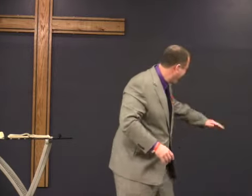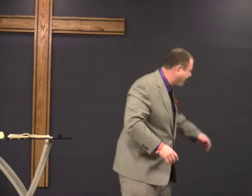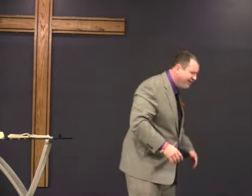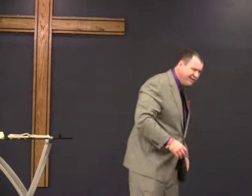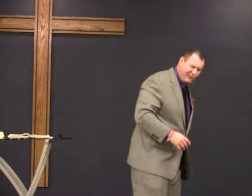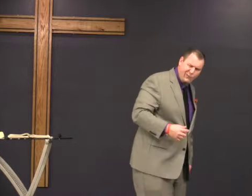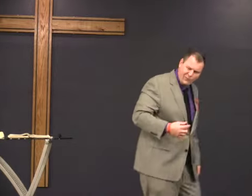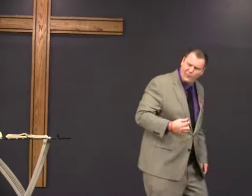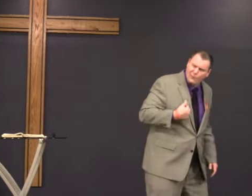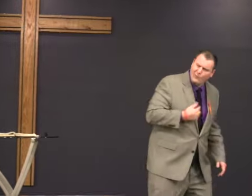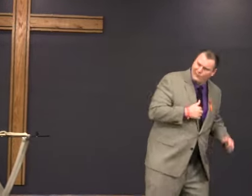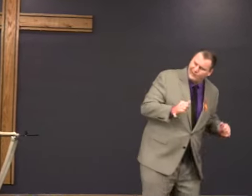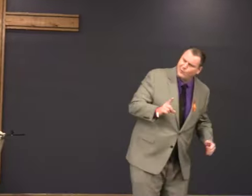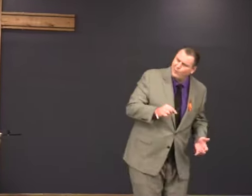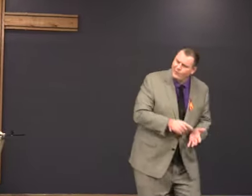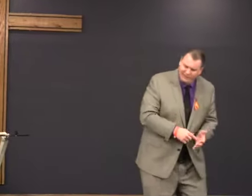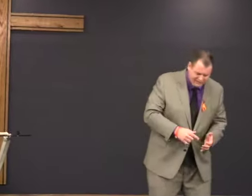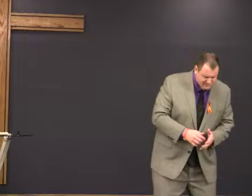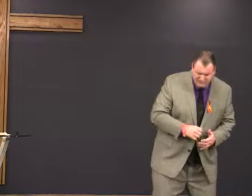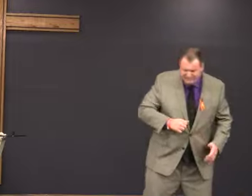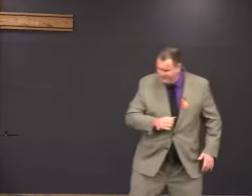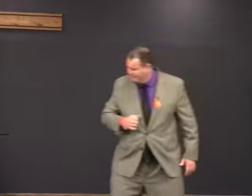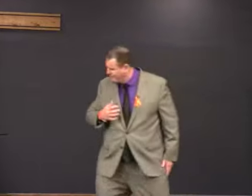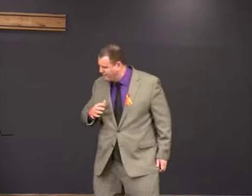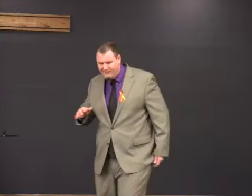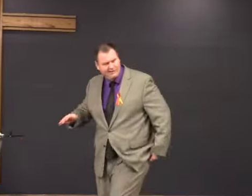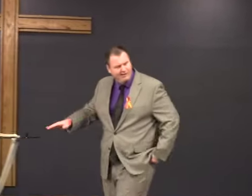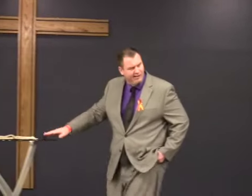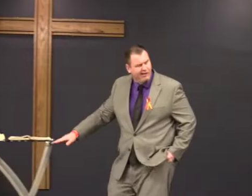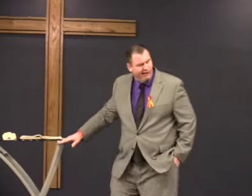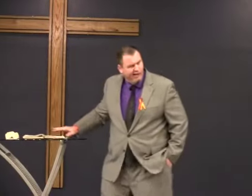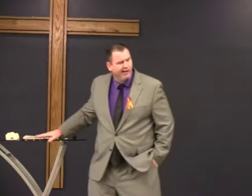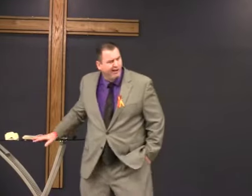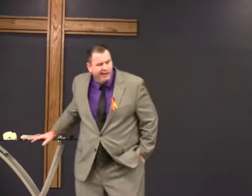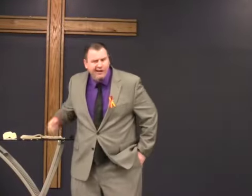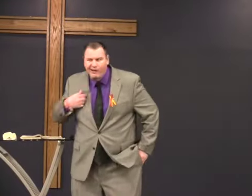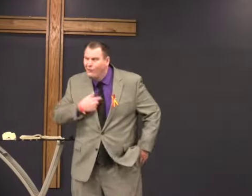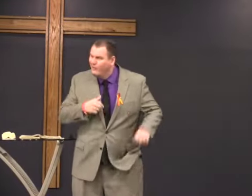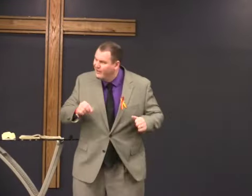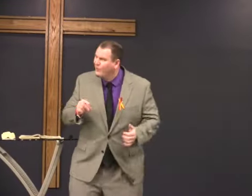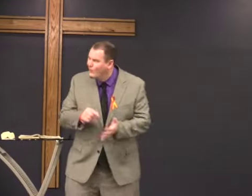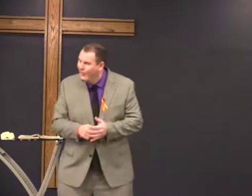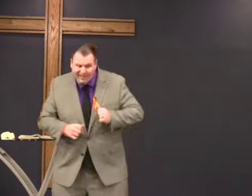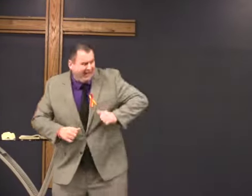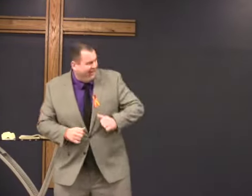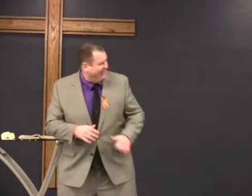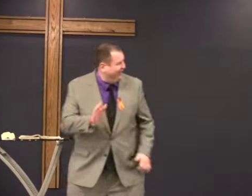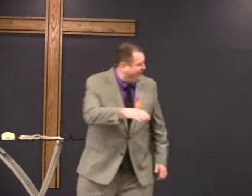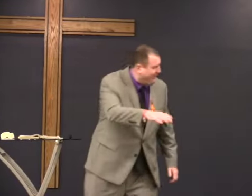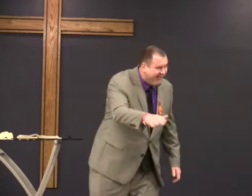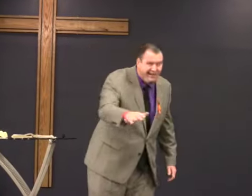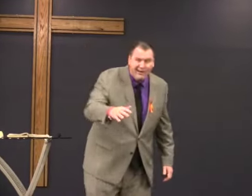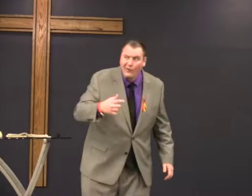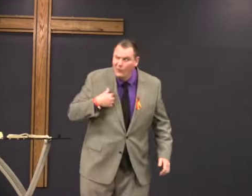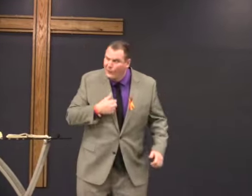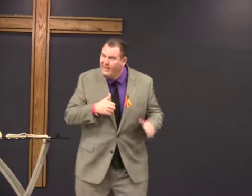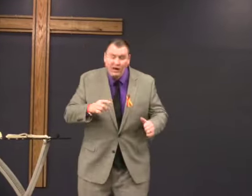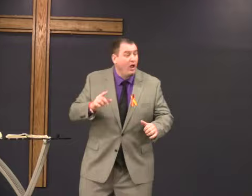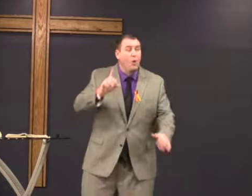They're getting on board. They're saying, yeah, you know, we can do this. And they're talking to each other, and they're,